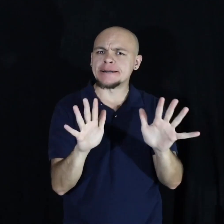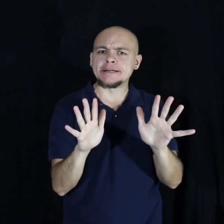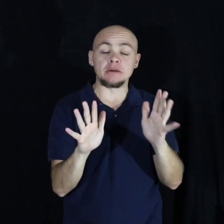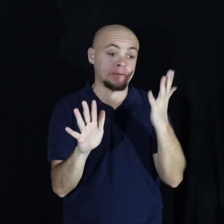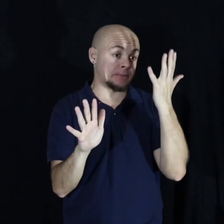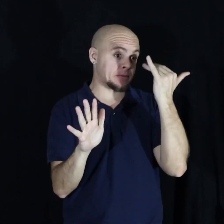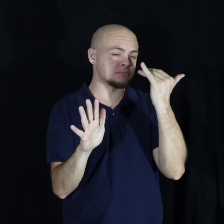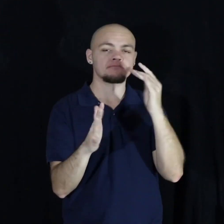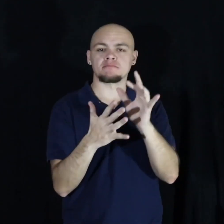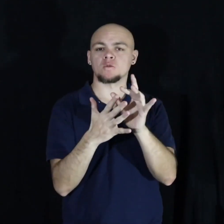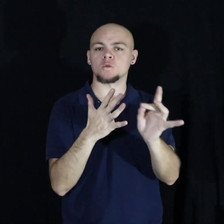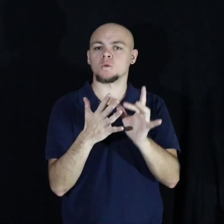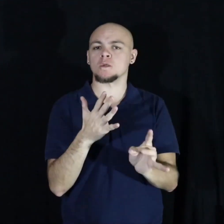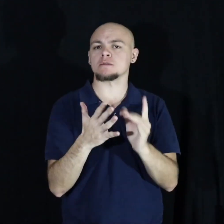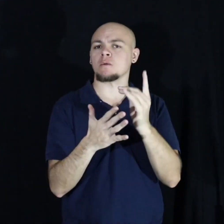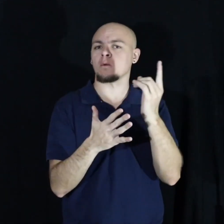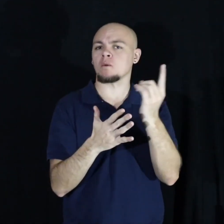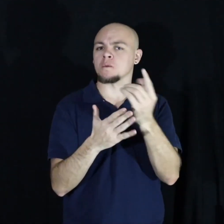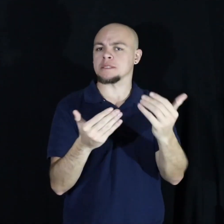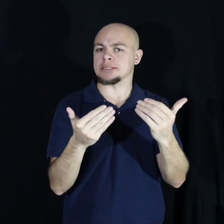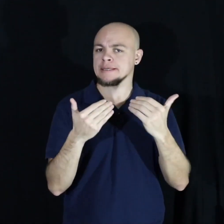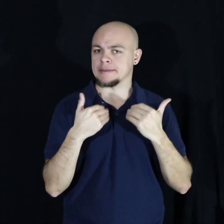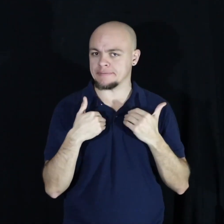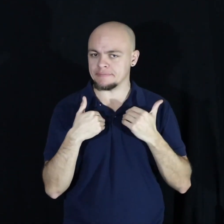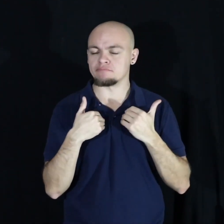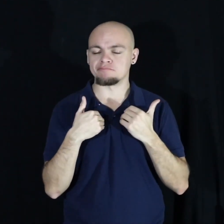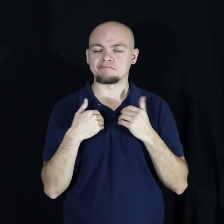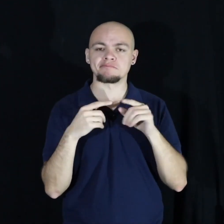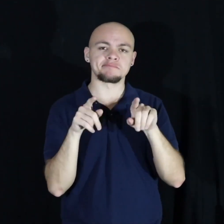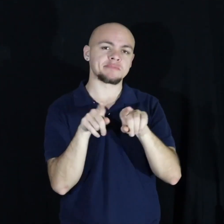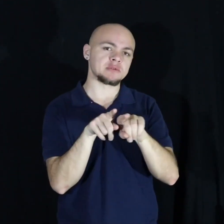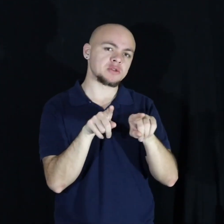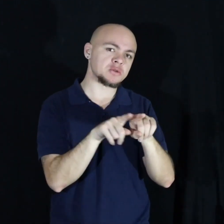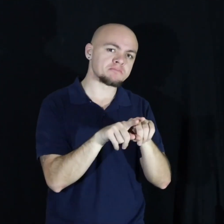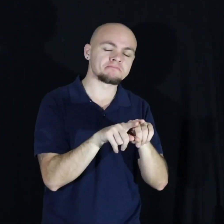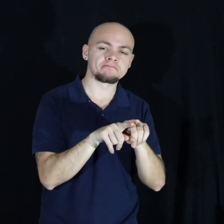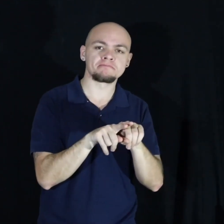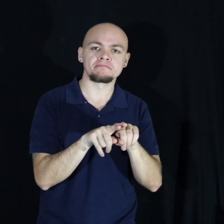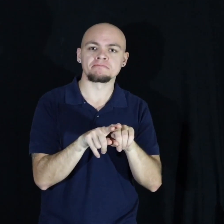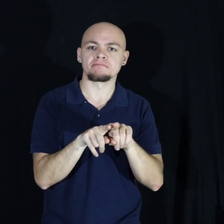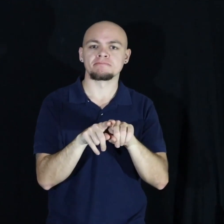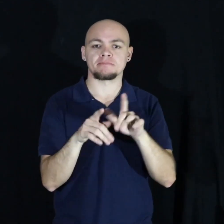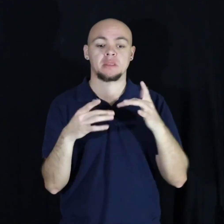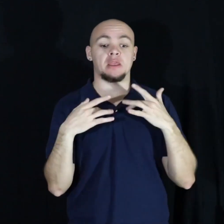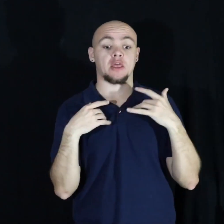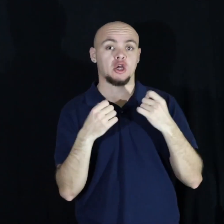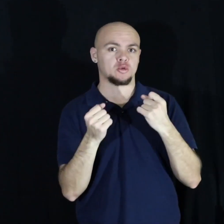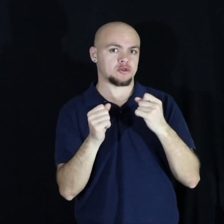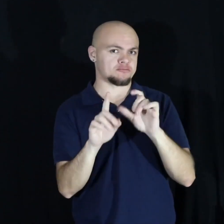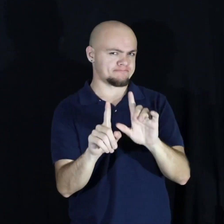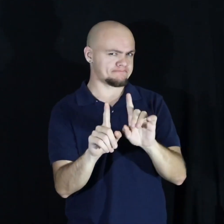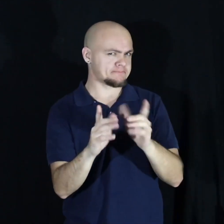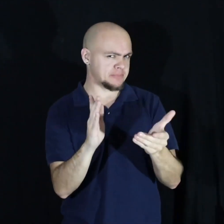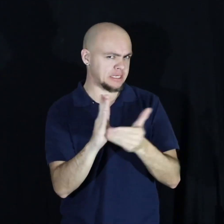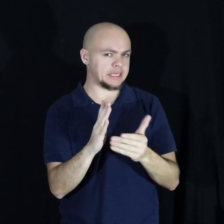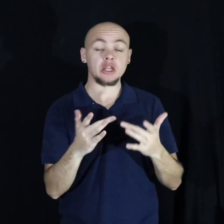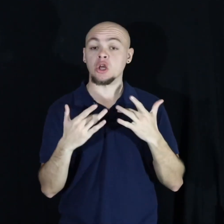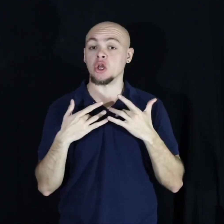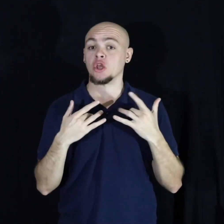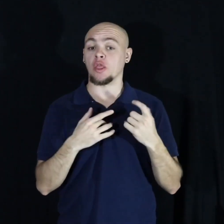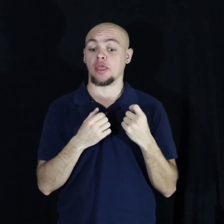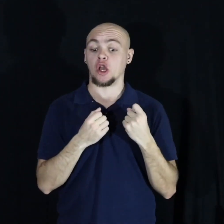choice. And it's about having the courage. Again, I'm going to say that again. It's about having